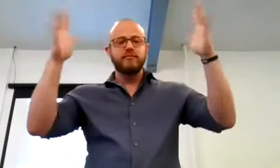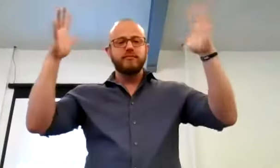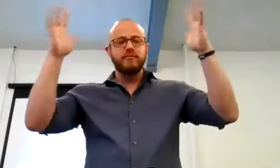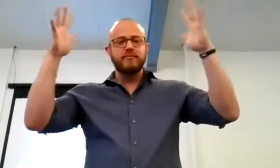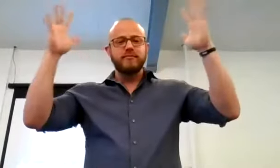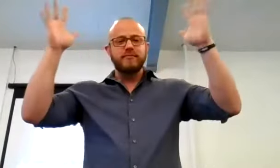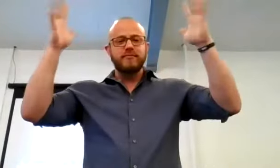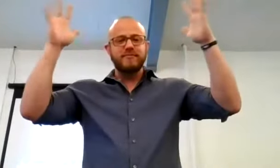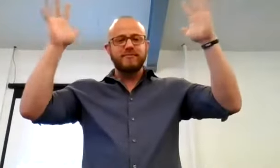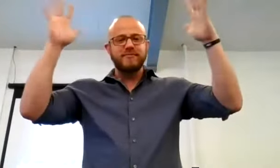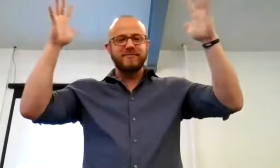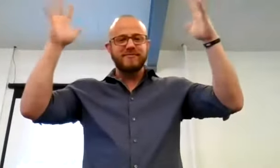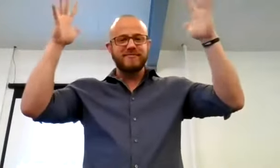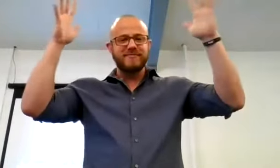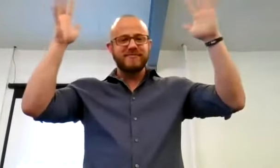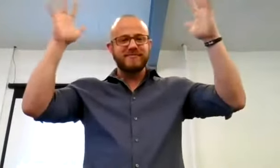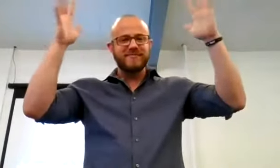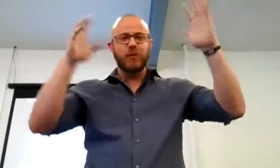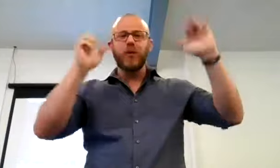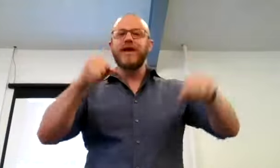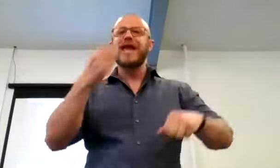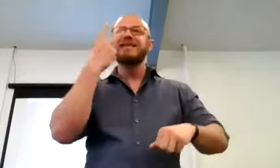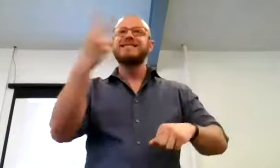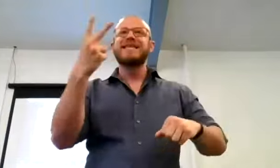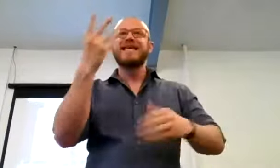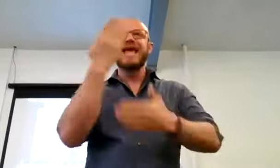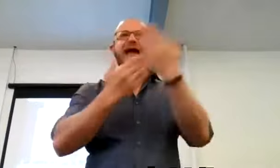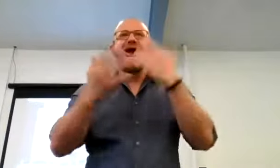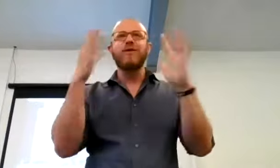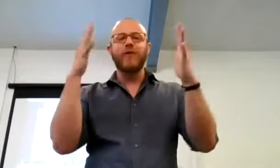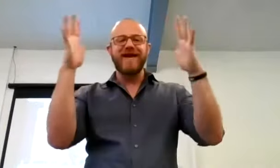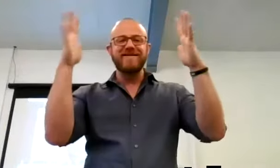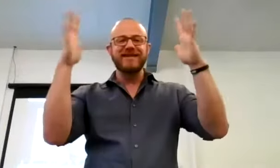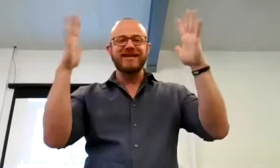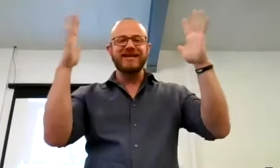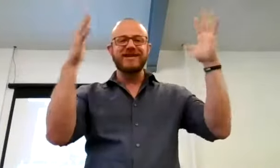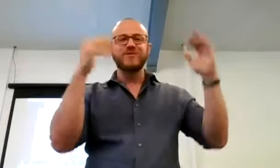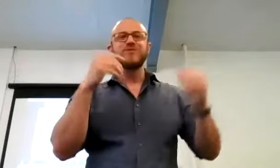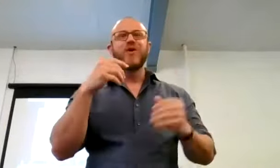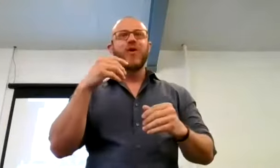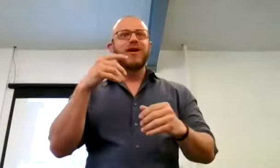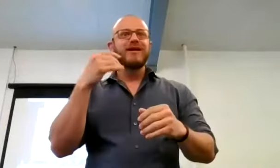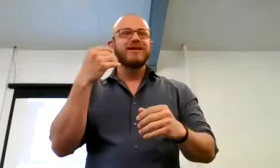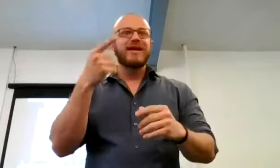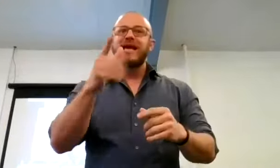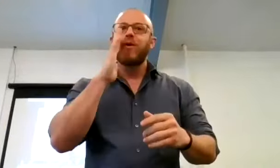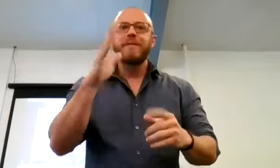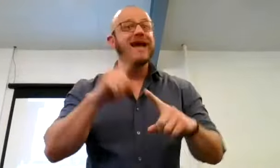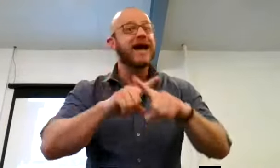deaf. So what do? We put our hands in the air and we shake it like this, saying yes. So that everyone can really see